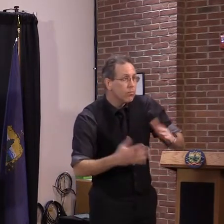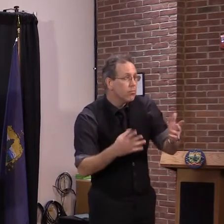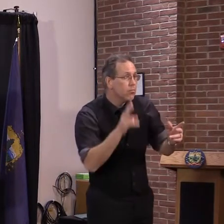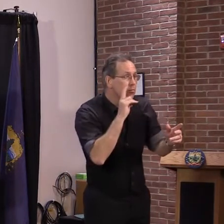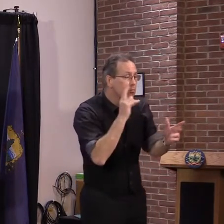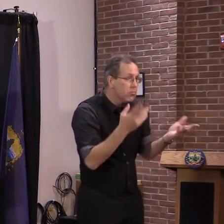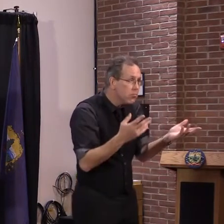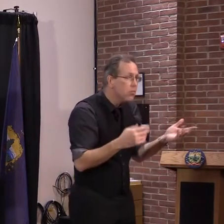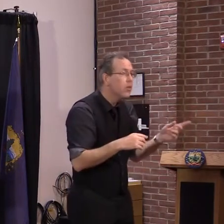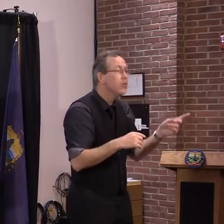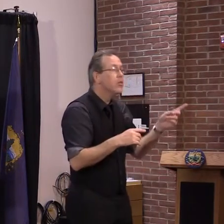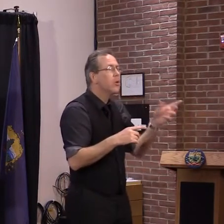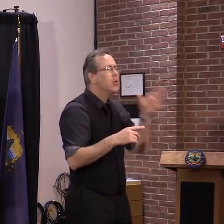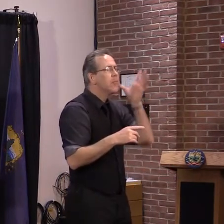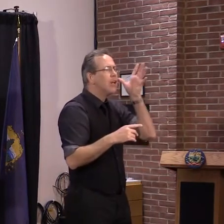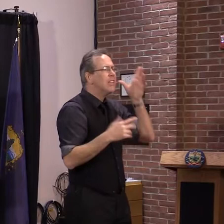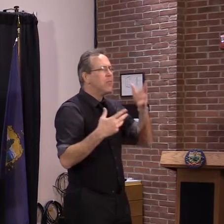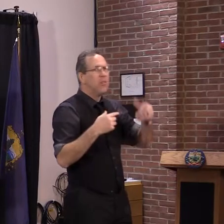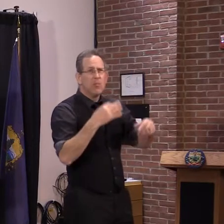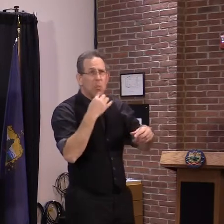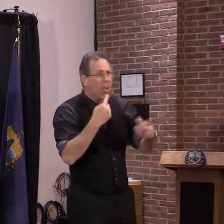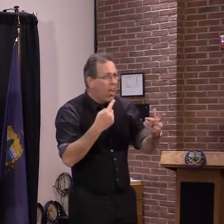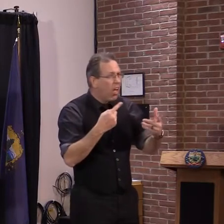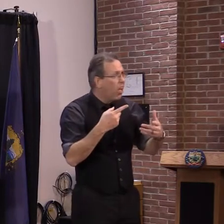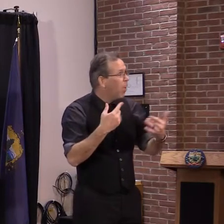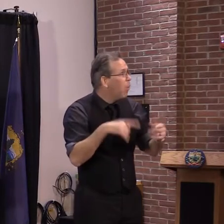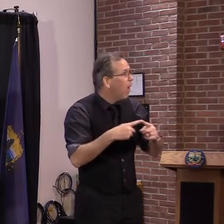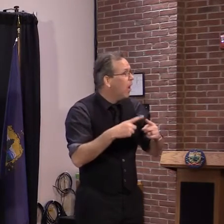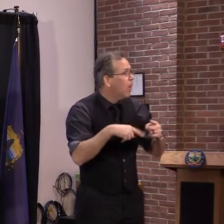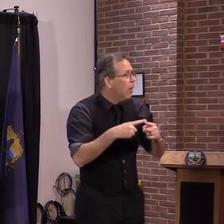disappointed by this delay, which may now push back the